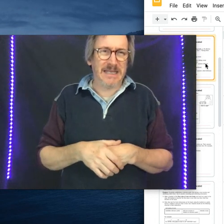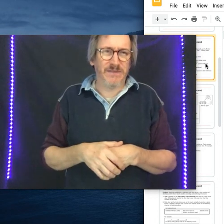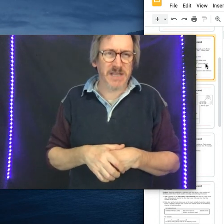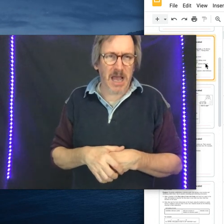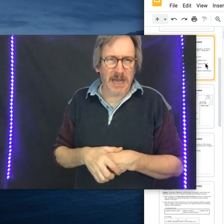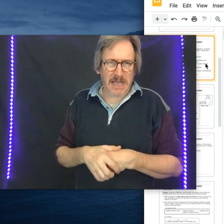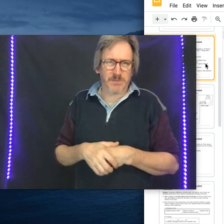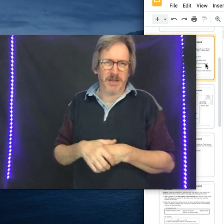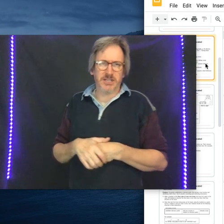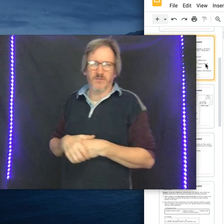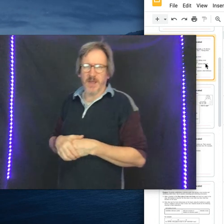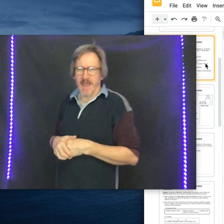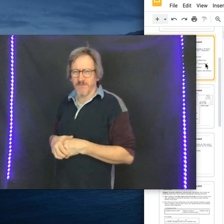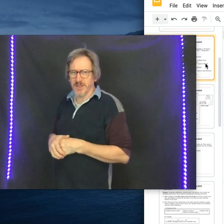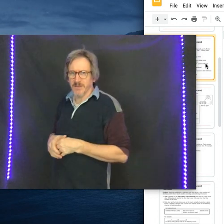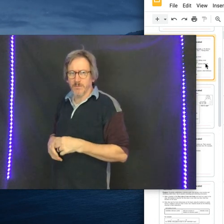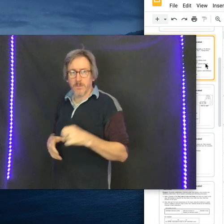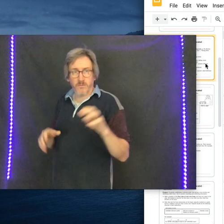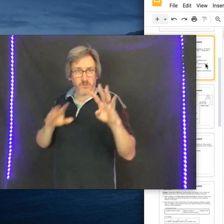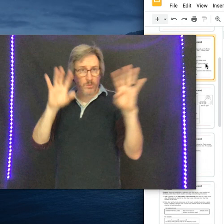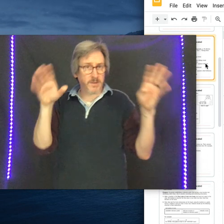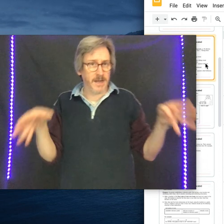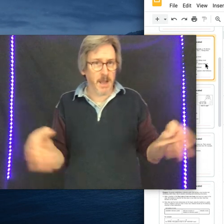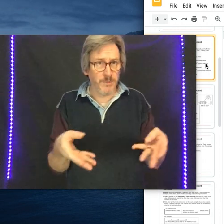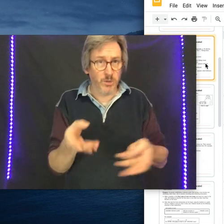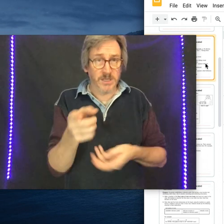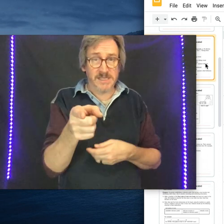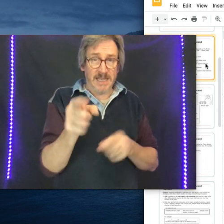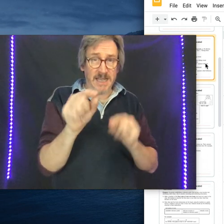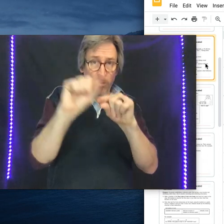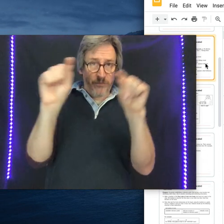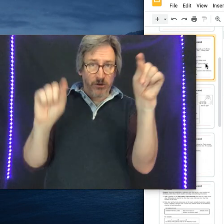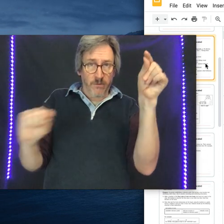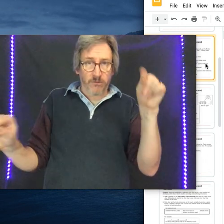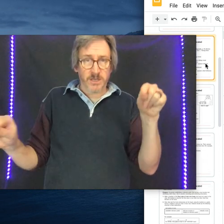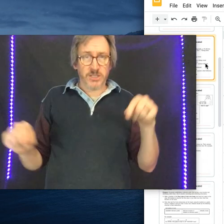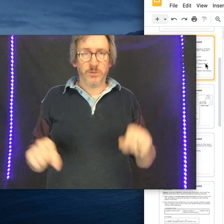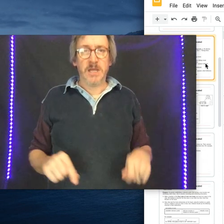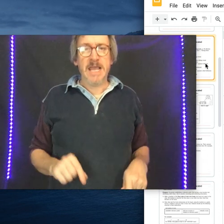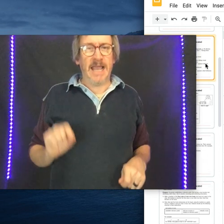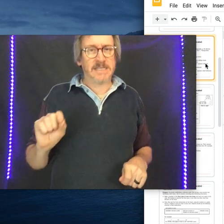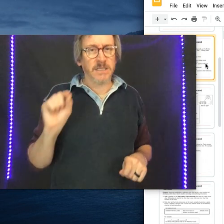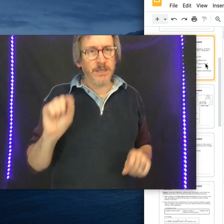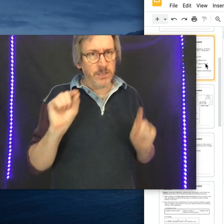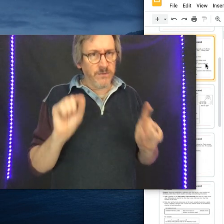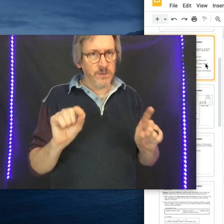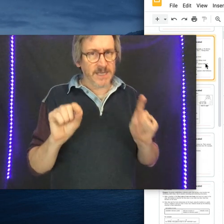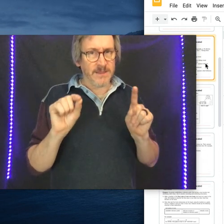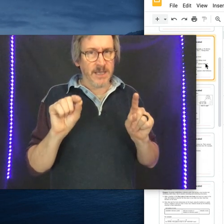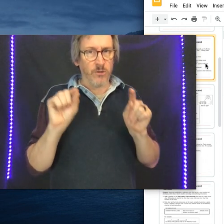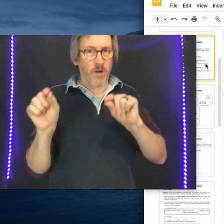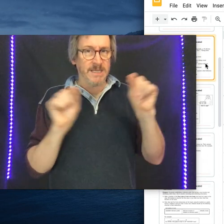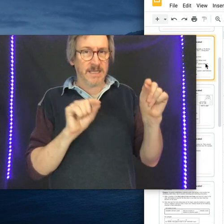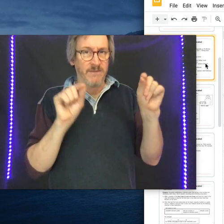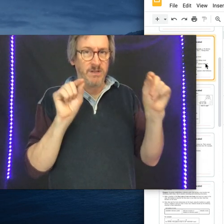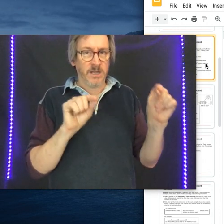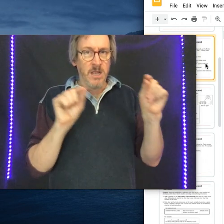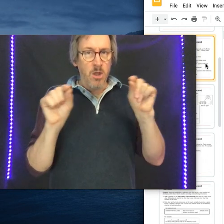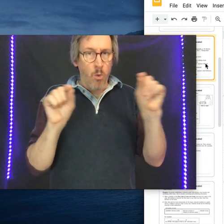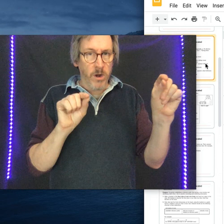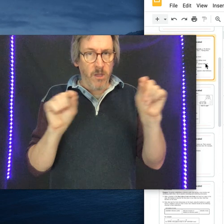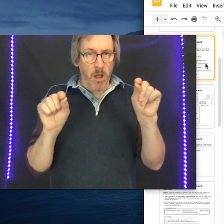this gives an explanation. If we have the floor plan up, you can see what they're referring to. It gets a little confusing thinking right to